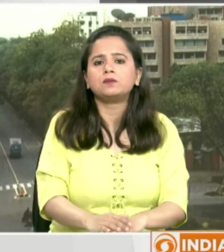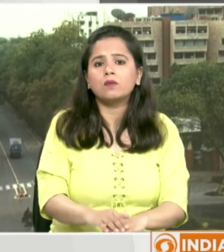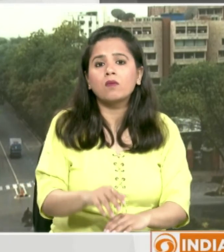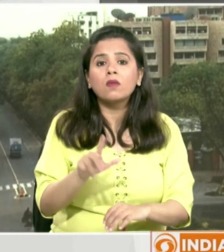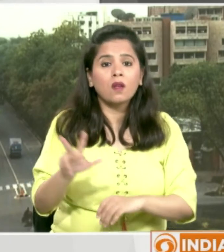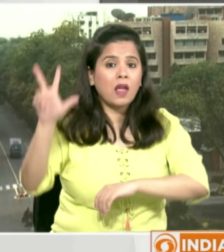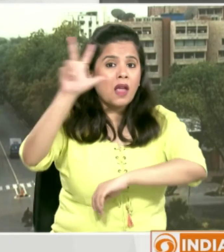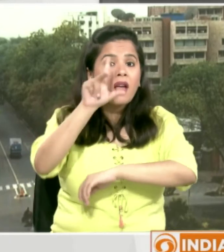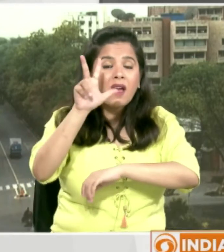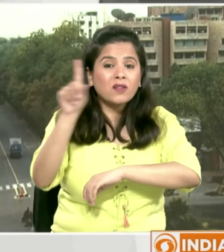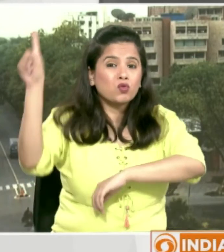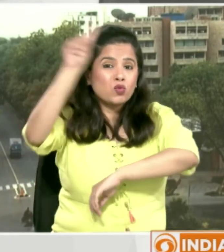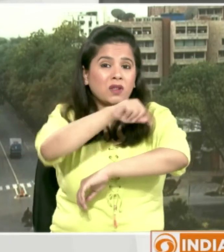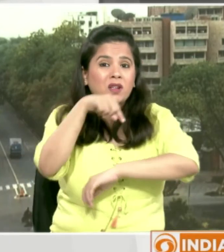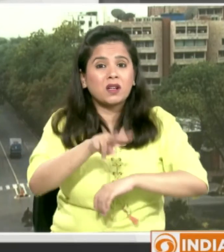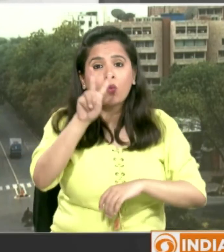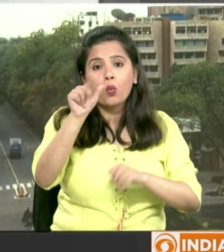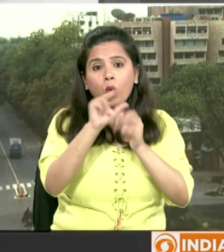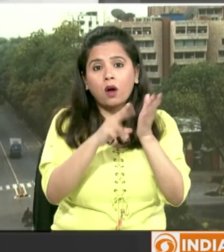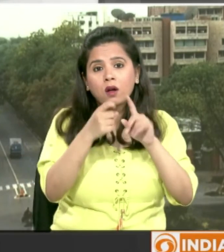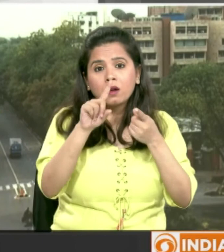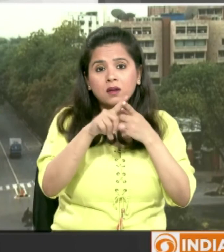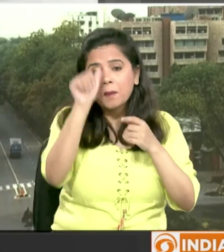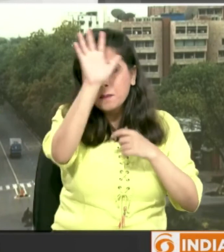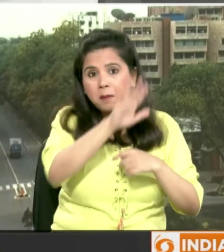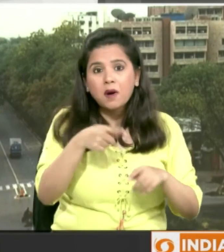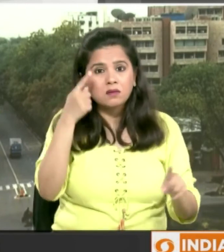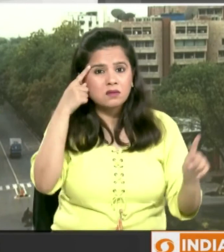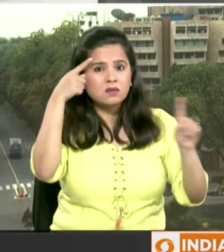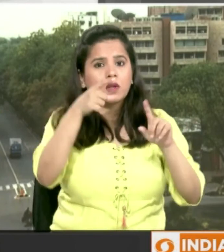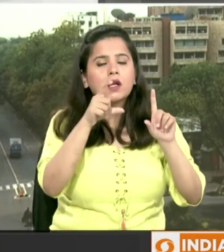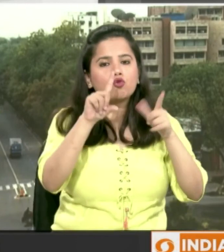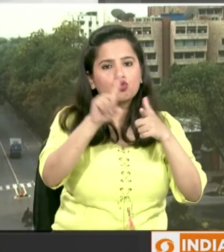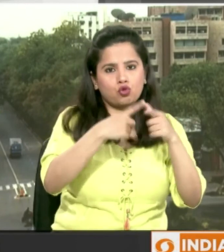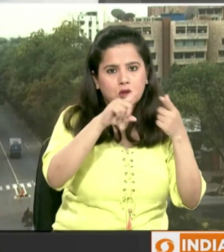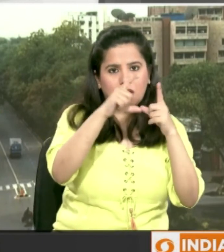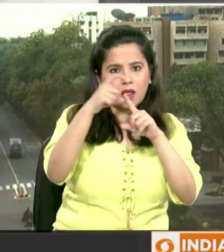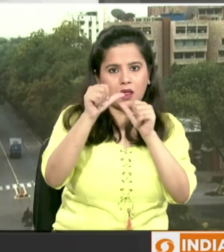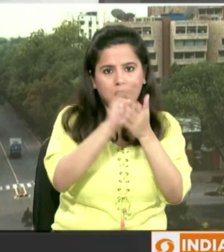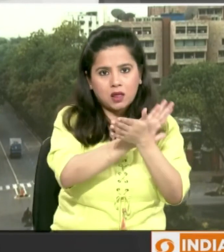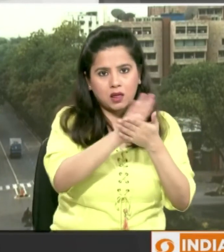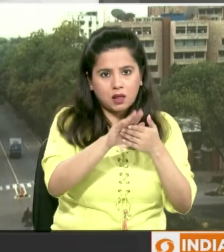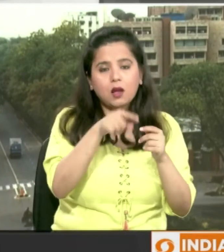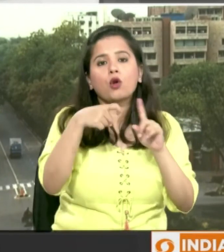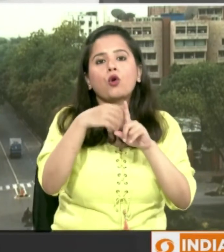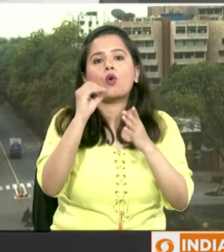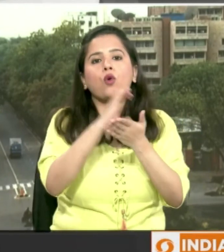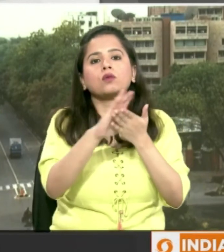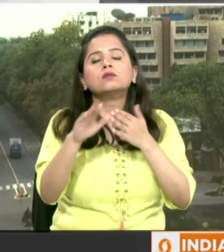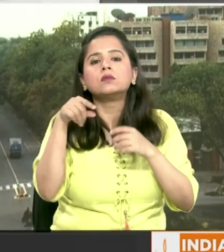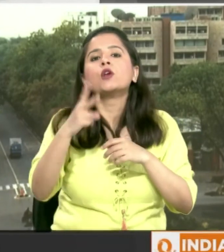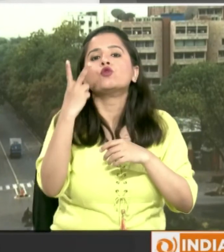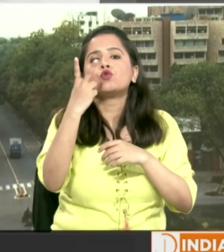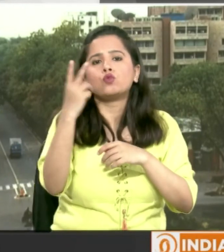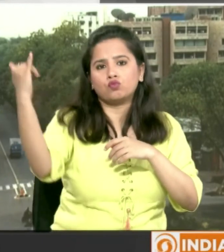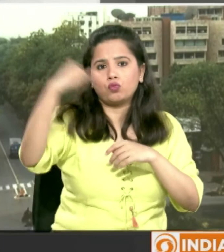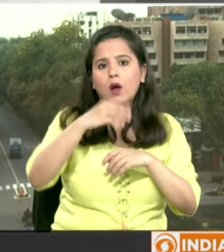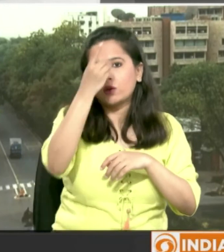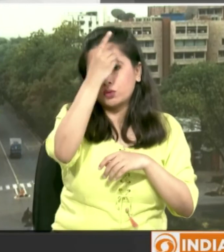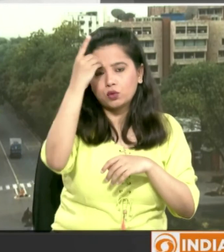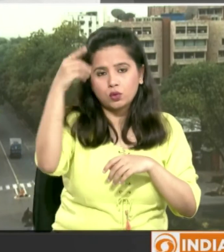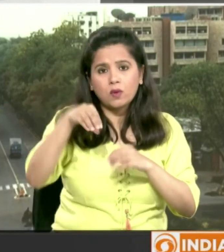Day 8 of the Vande Bharat mission will see one flight from Jeddah to Kochi and 2 flights from Dubai. One flight is scheduled